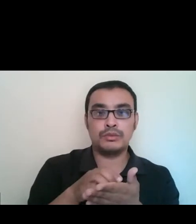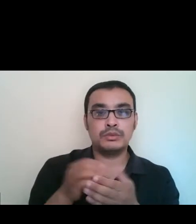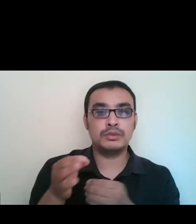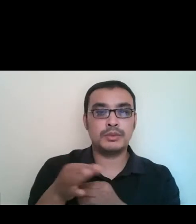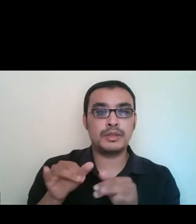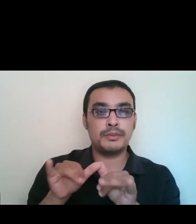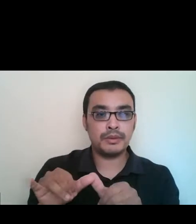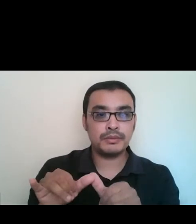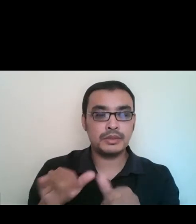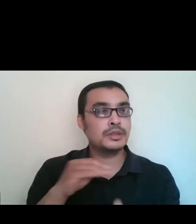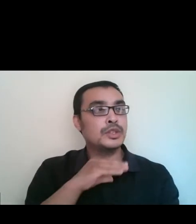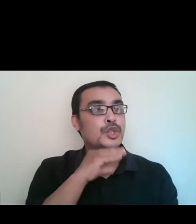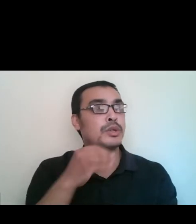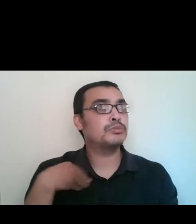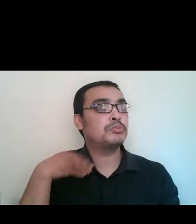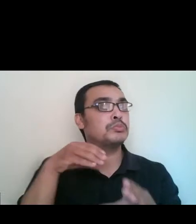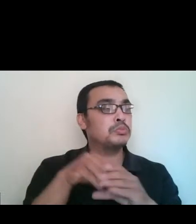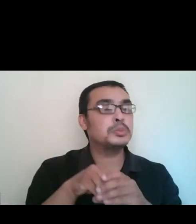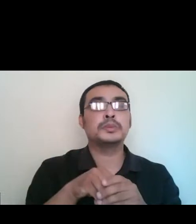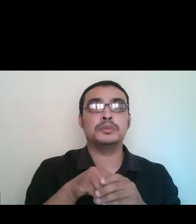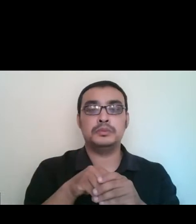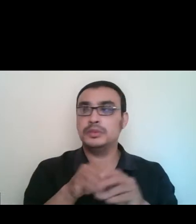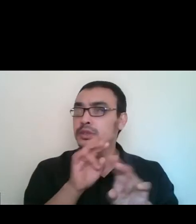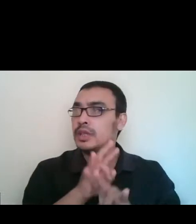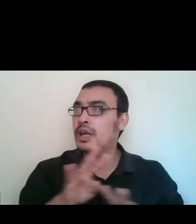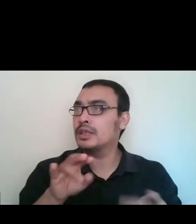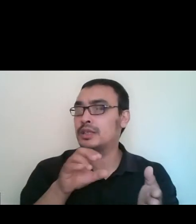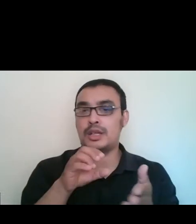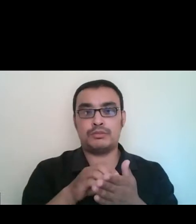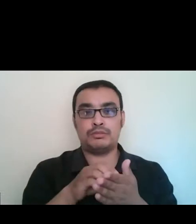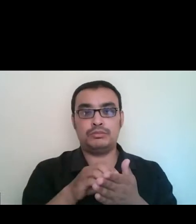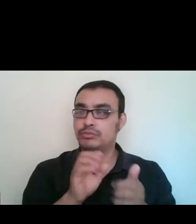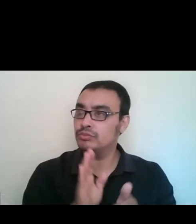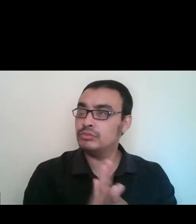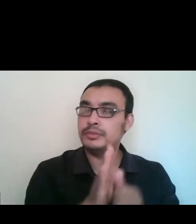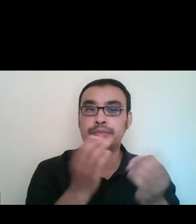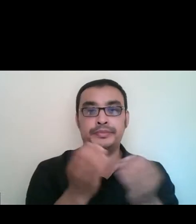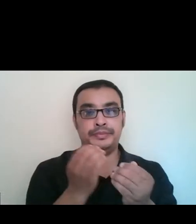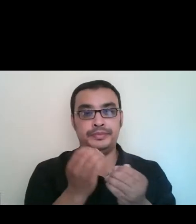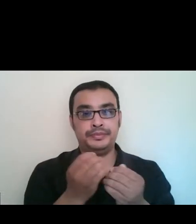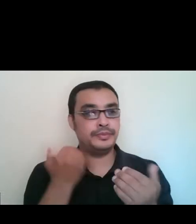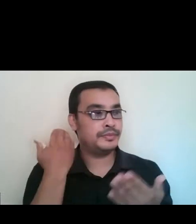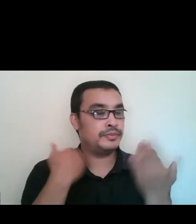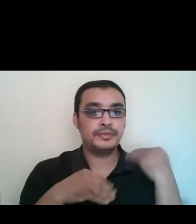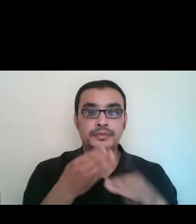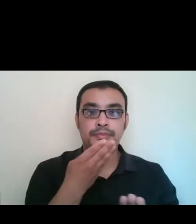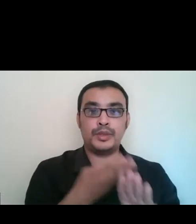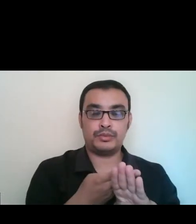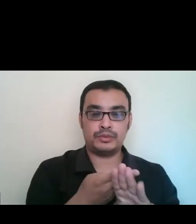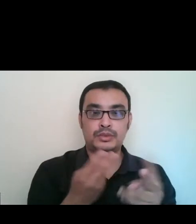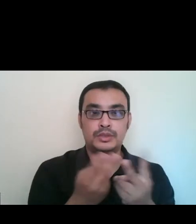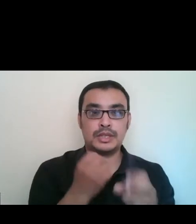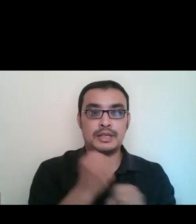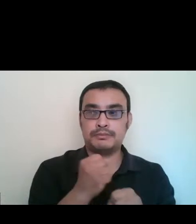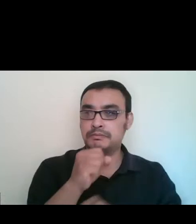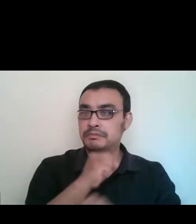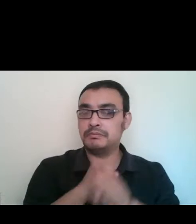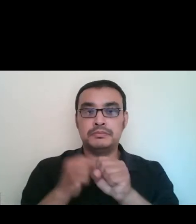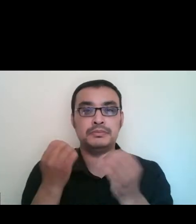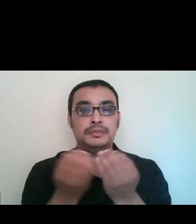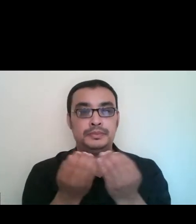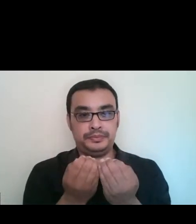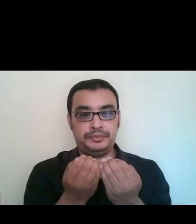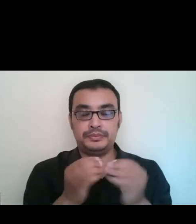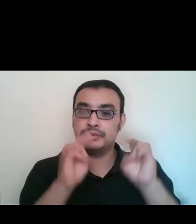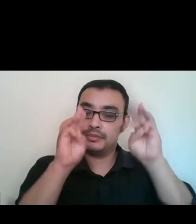participate. Spaces which promote non-violence as an important action, as an